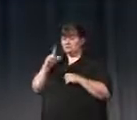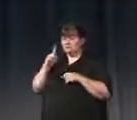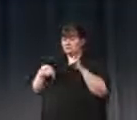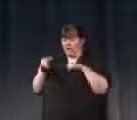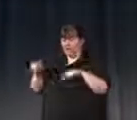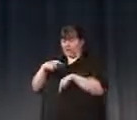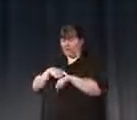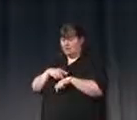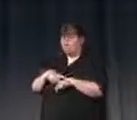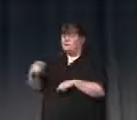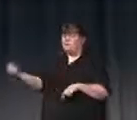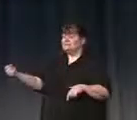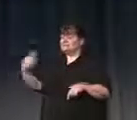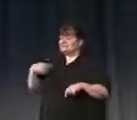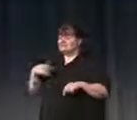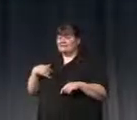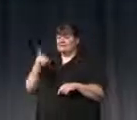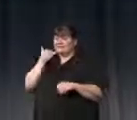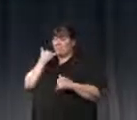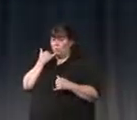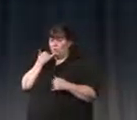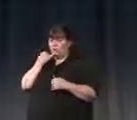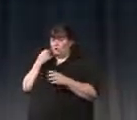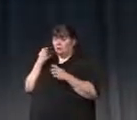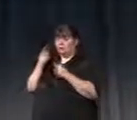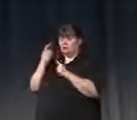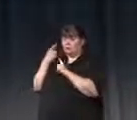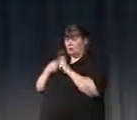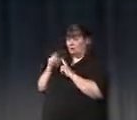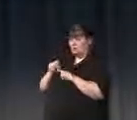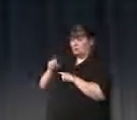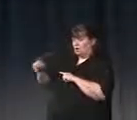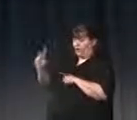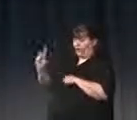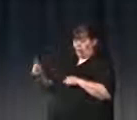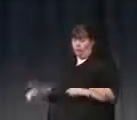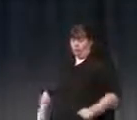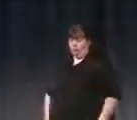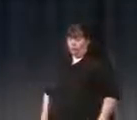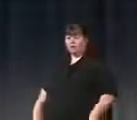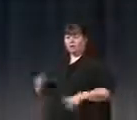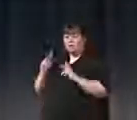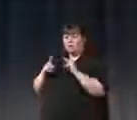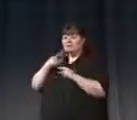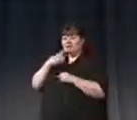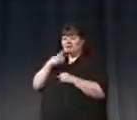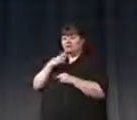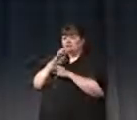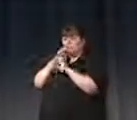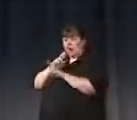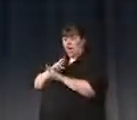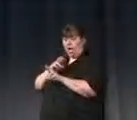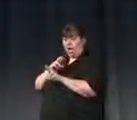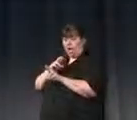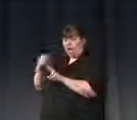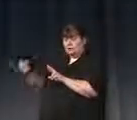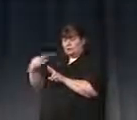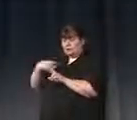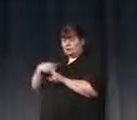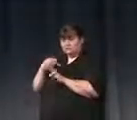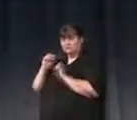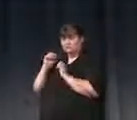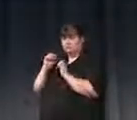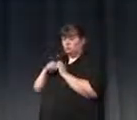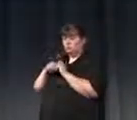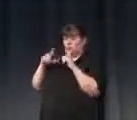would get that text message, we had their phone programmed to send us back their GPS coordinates, and people were also instructed to reply to the text that they got with